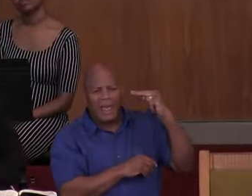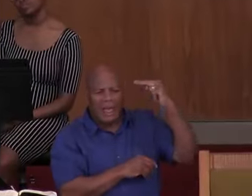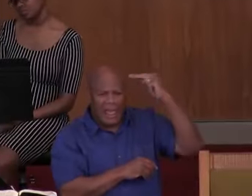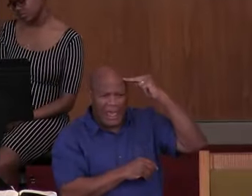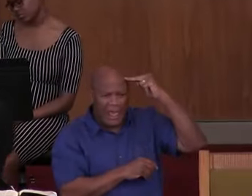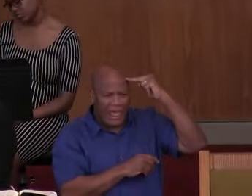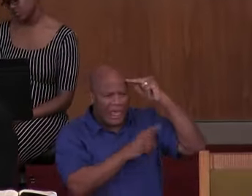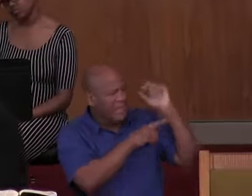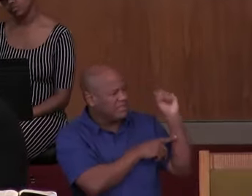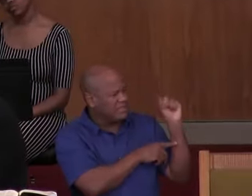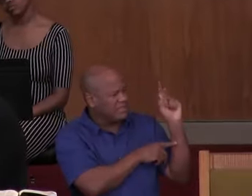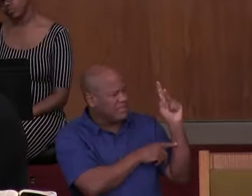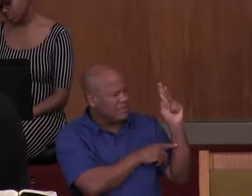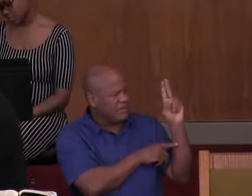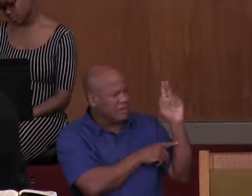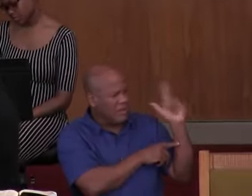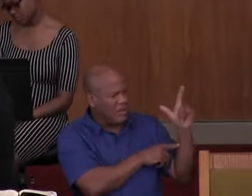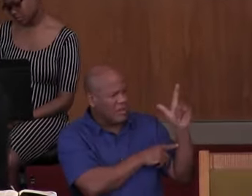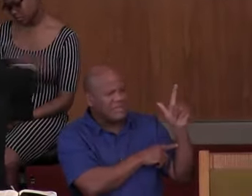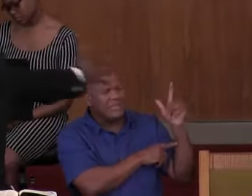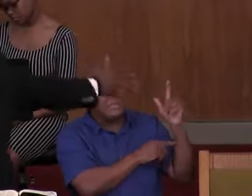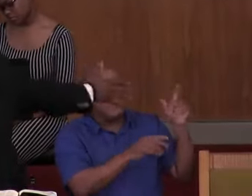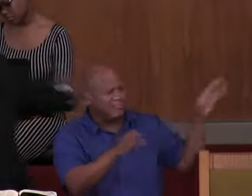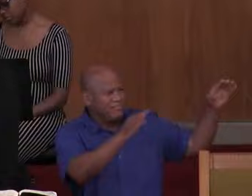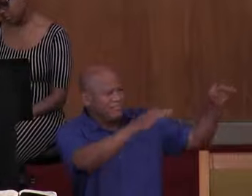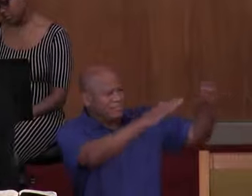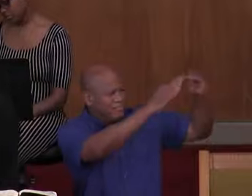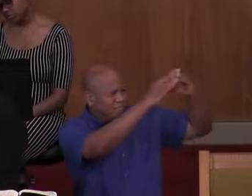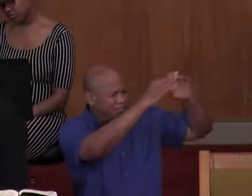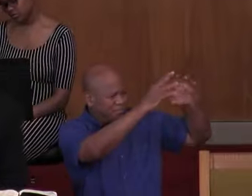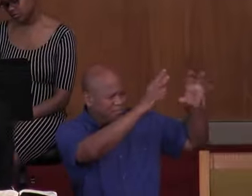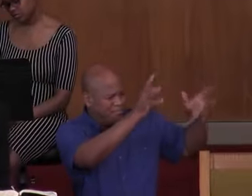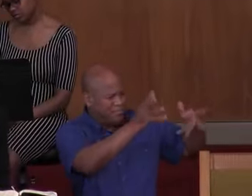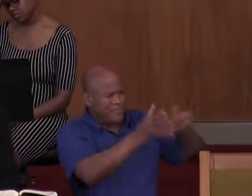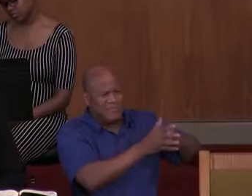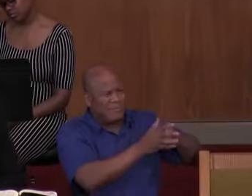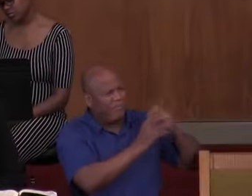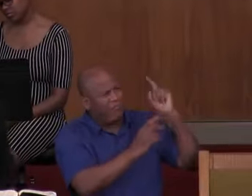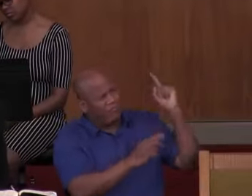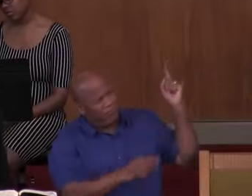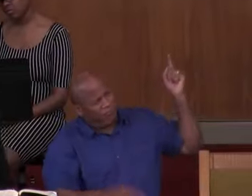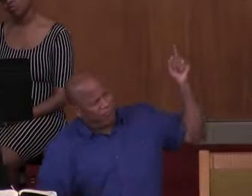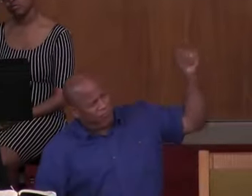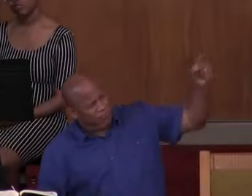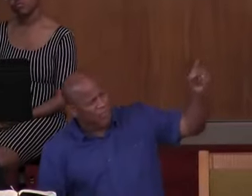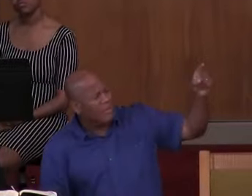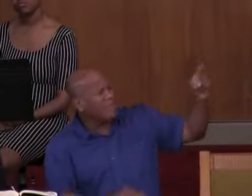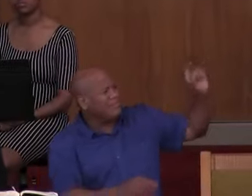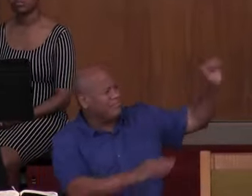hill far away stood an old rugged cross. And